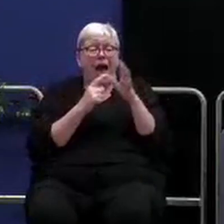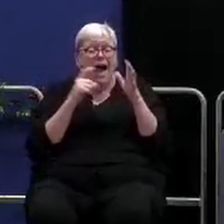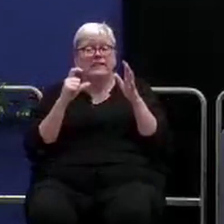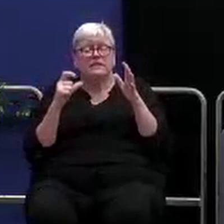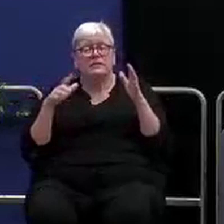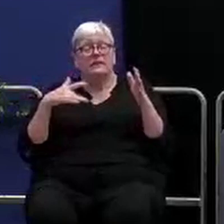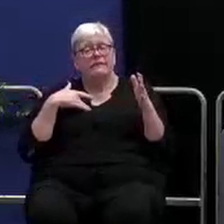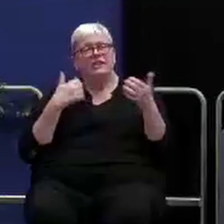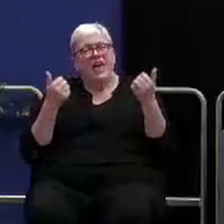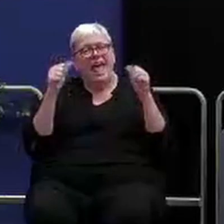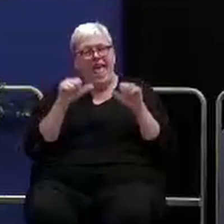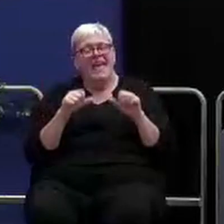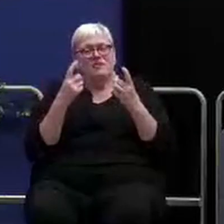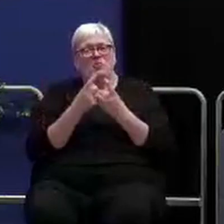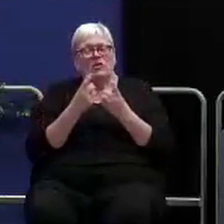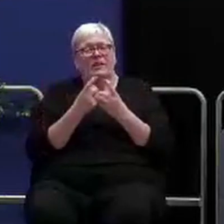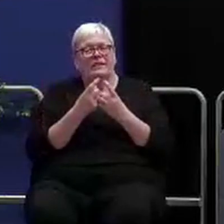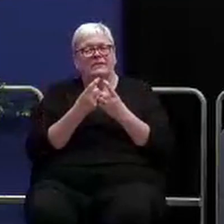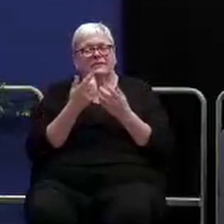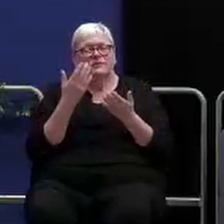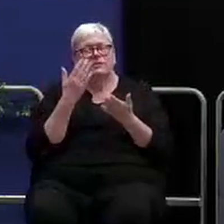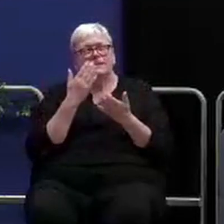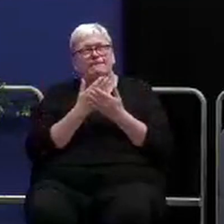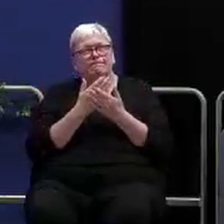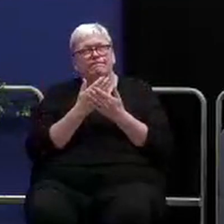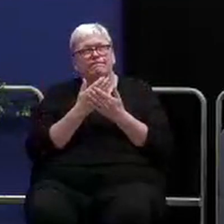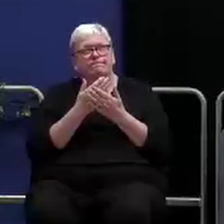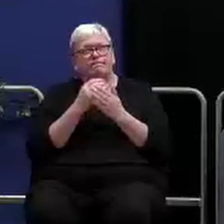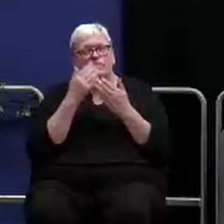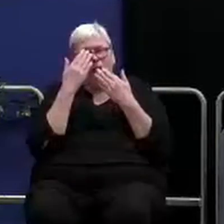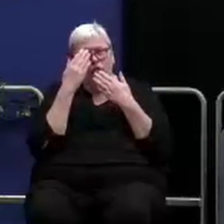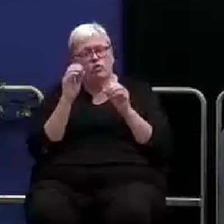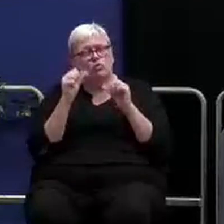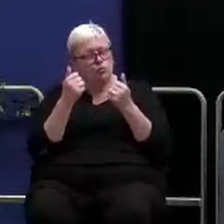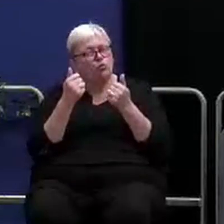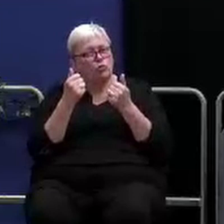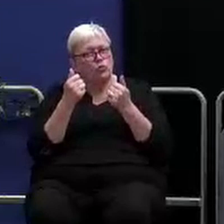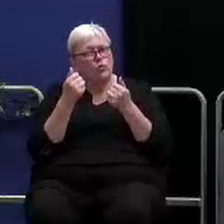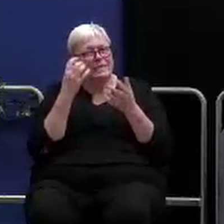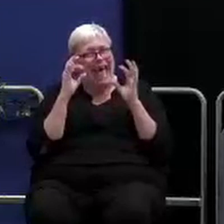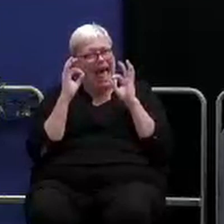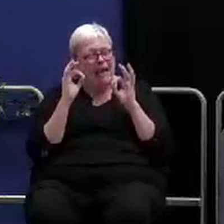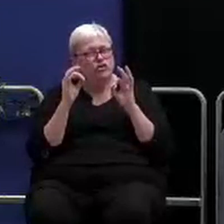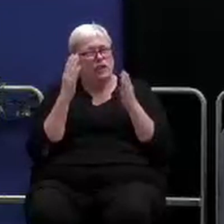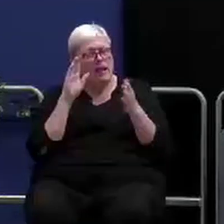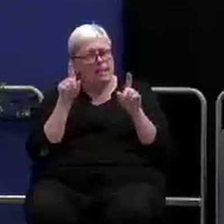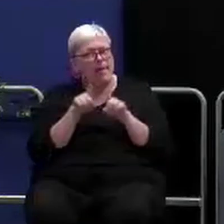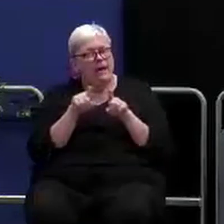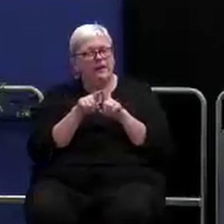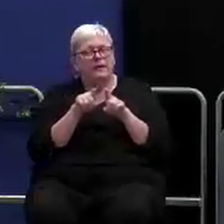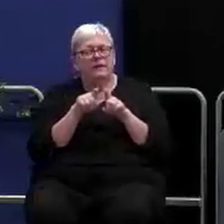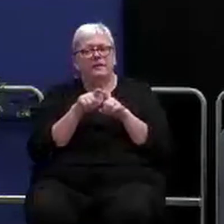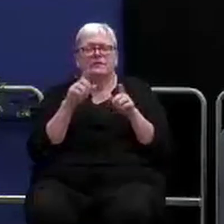the end product was quite a good reflection of what it was like. And it was only as I got better that I started to